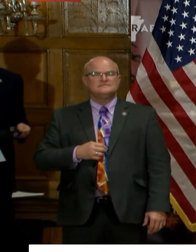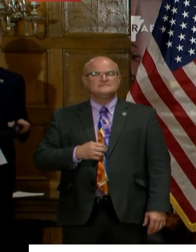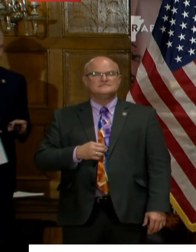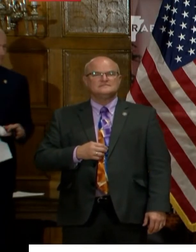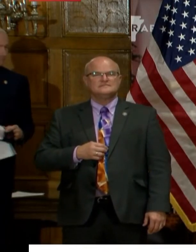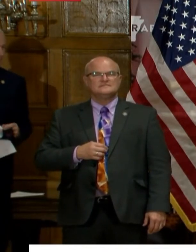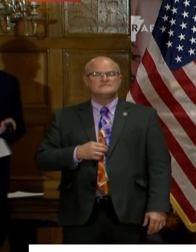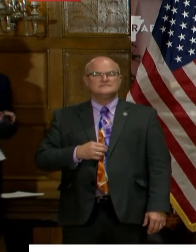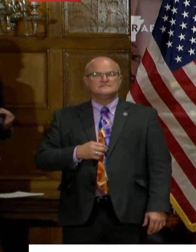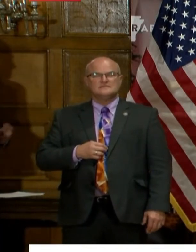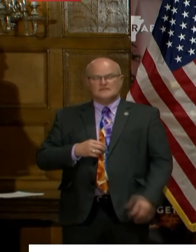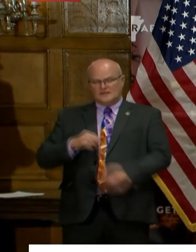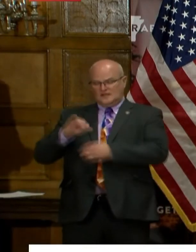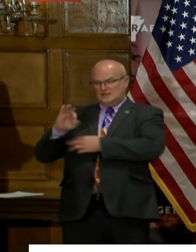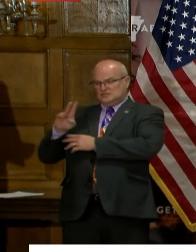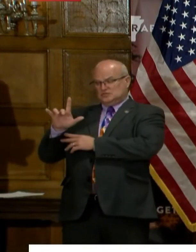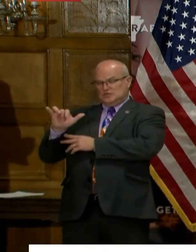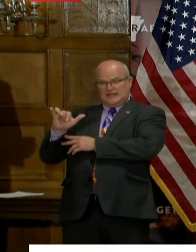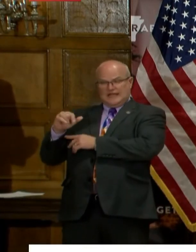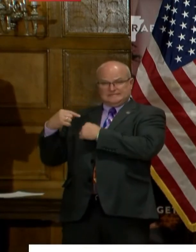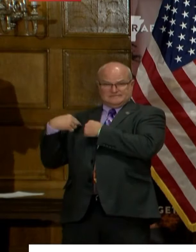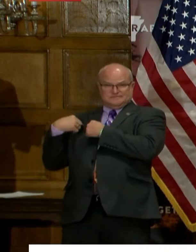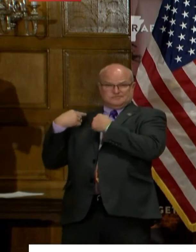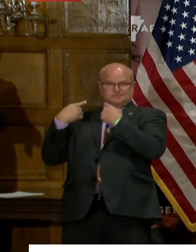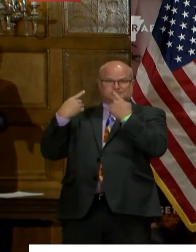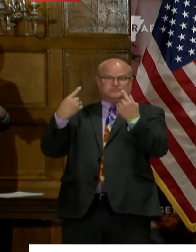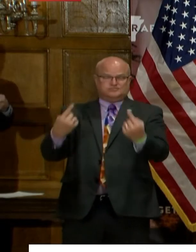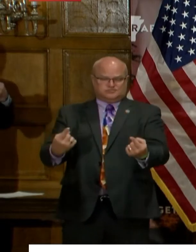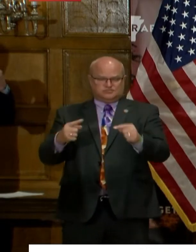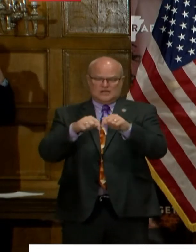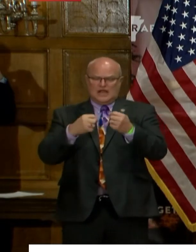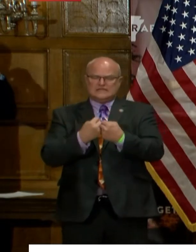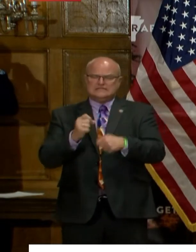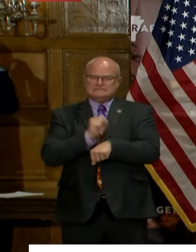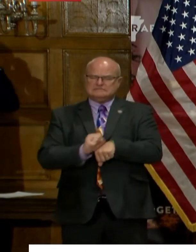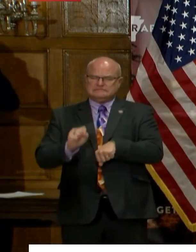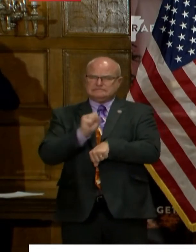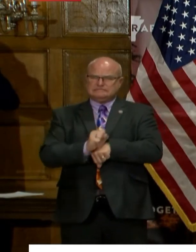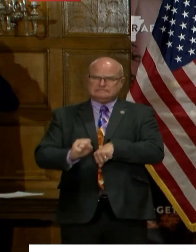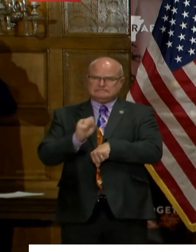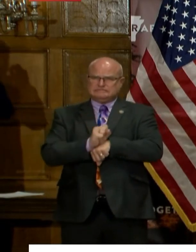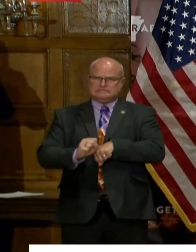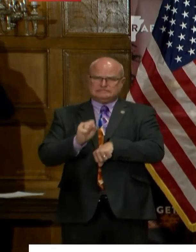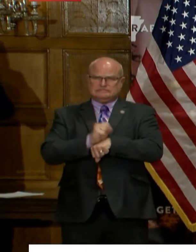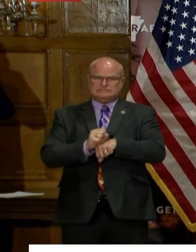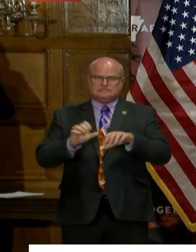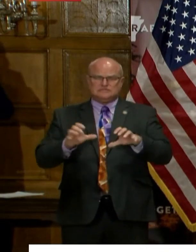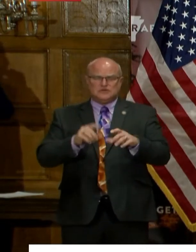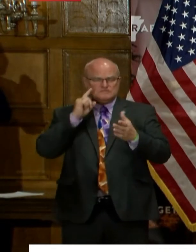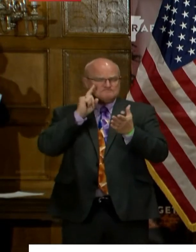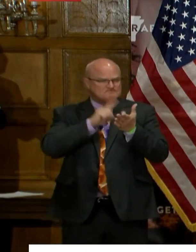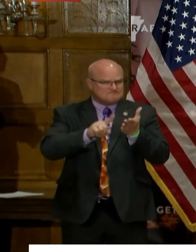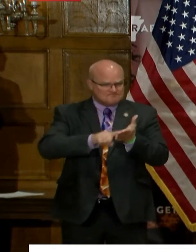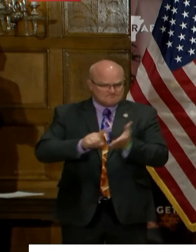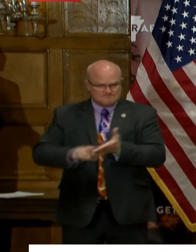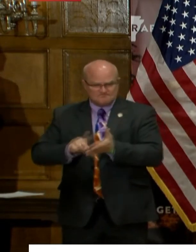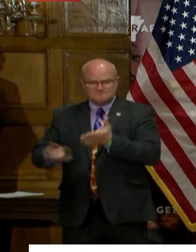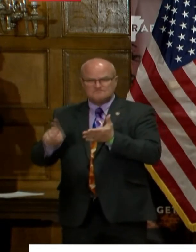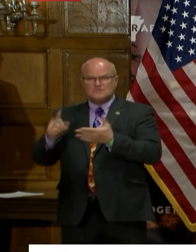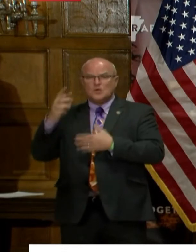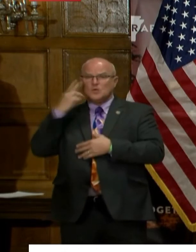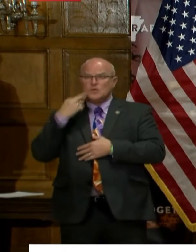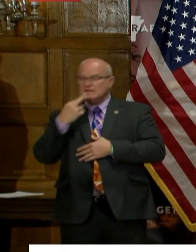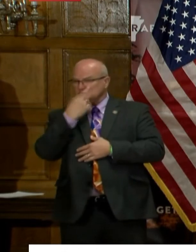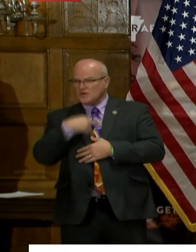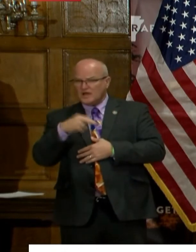Since July, our team has worked hard, and we're going to continue to work hard to do inspections at the restaurants and the